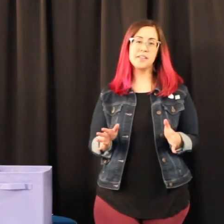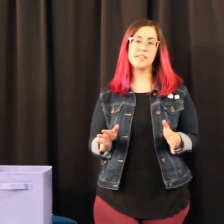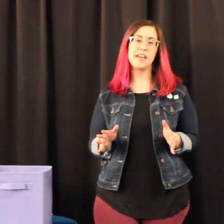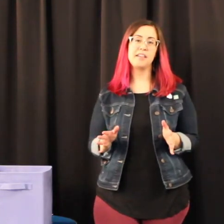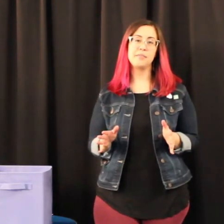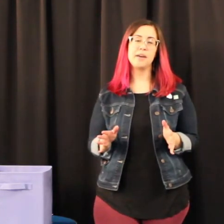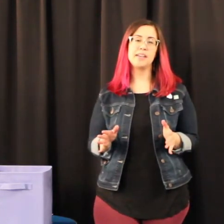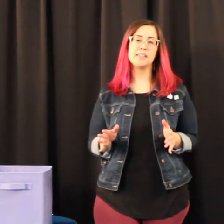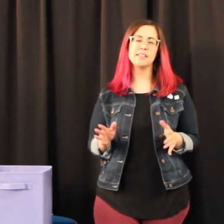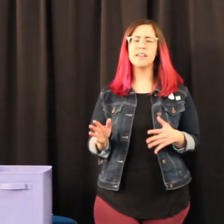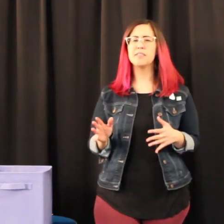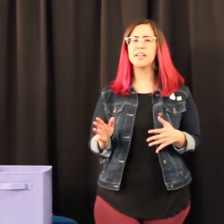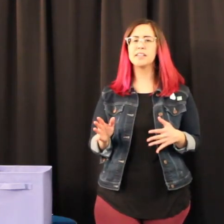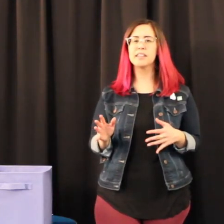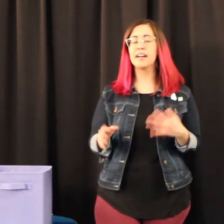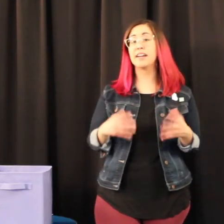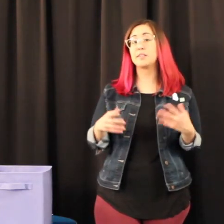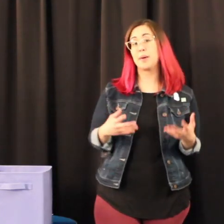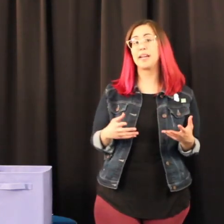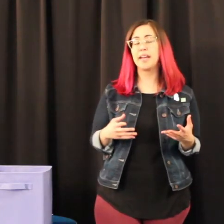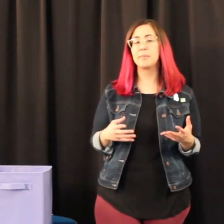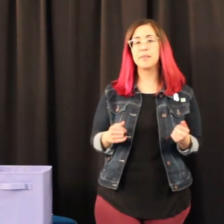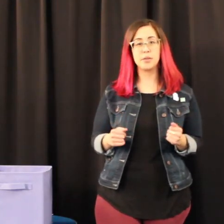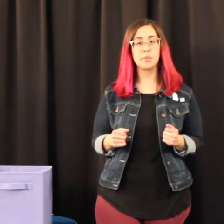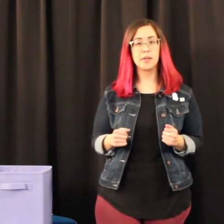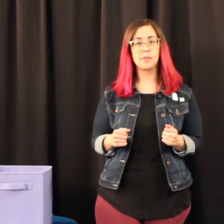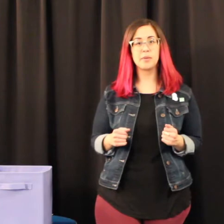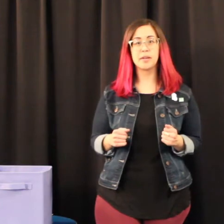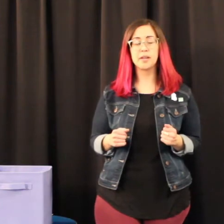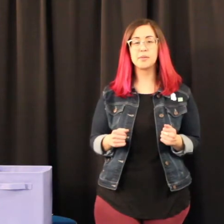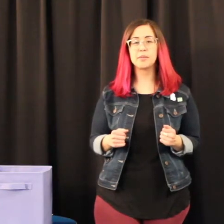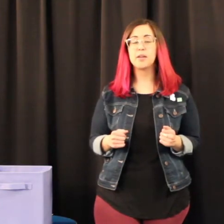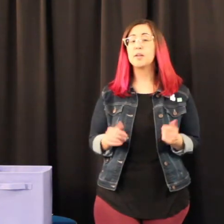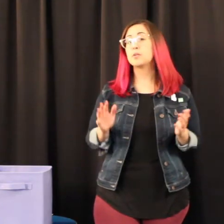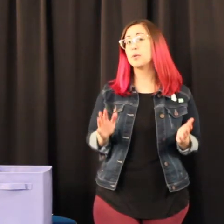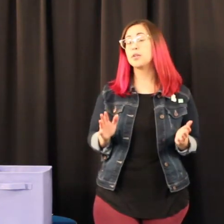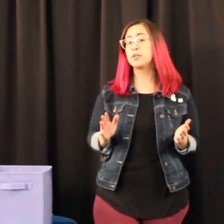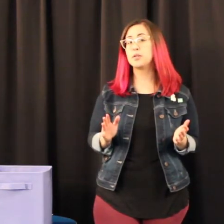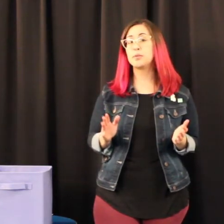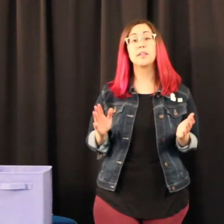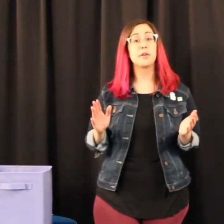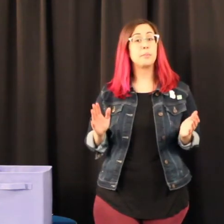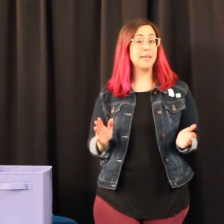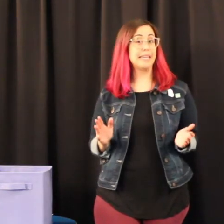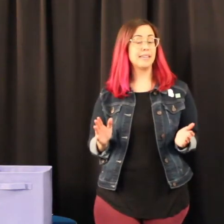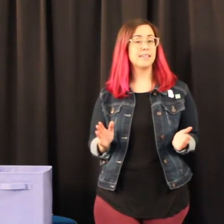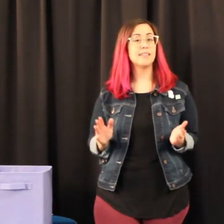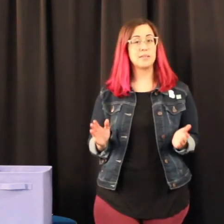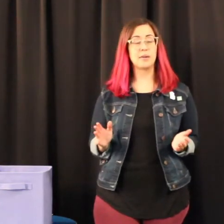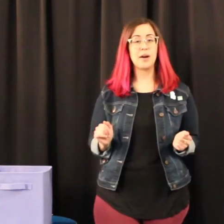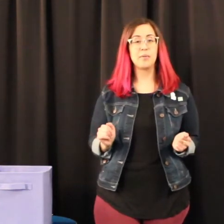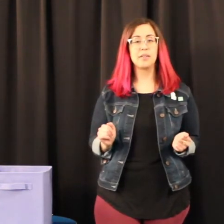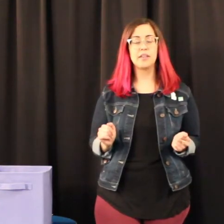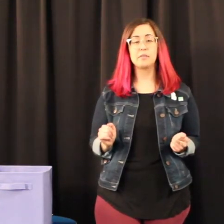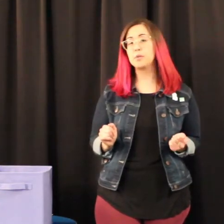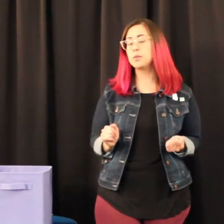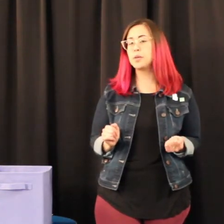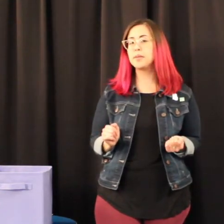of the alphabet. It's kind of like a little I Spy game that you could play with your kiddos. So we're going to do the letter B to start out with, and if you know a little bit of